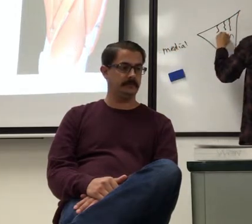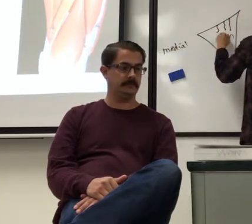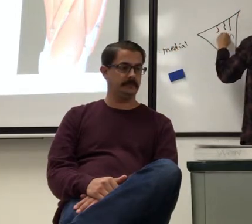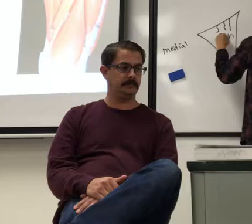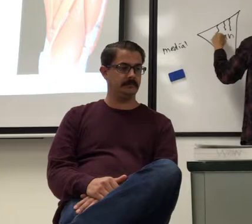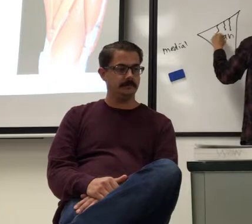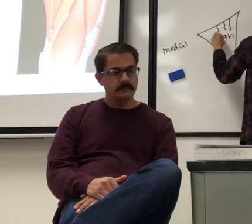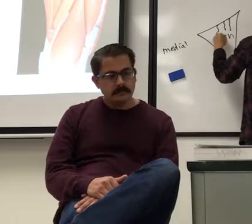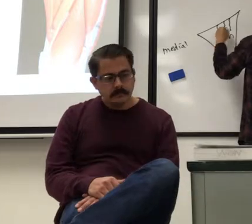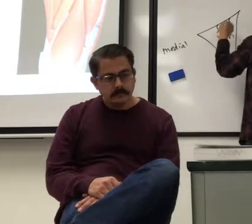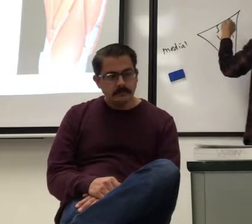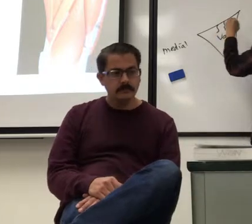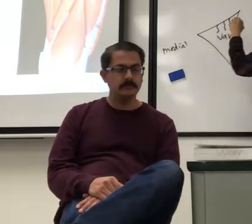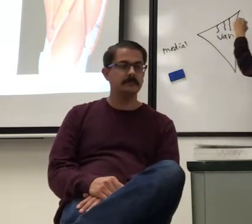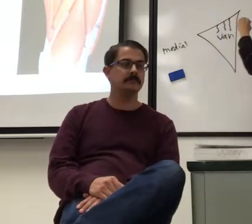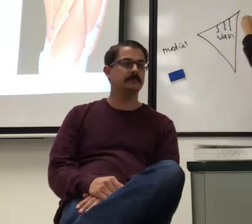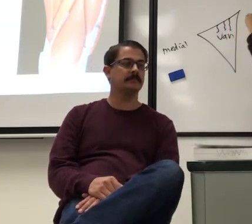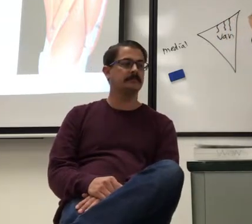And a V.